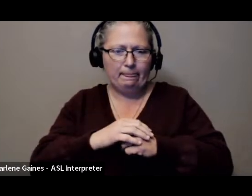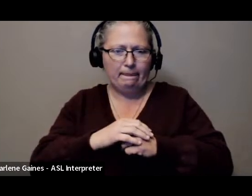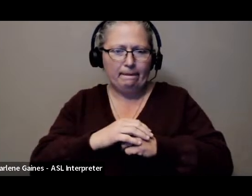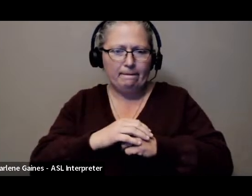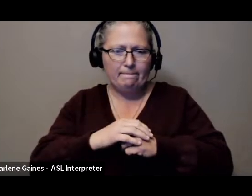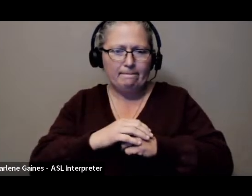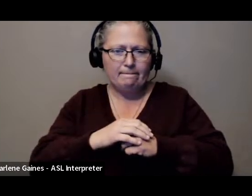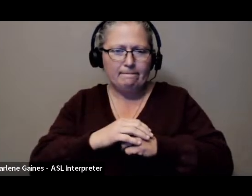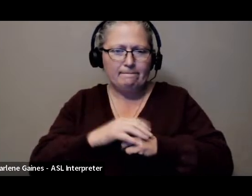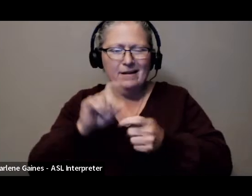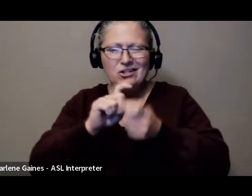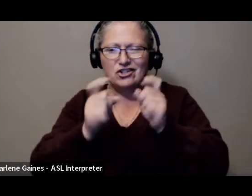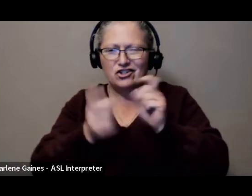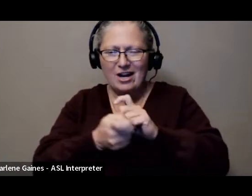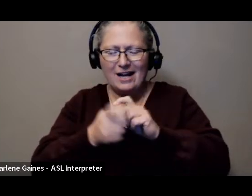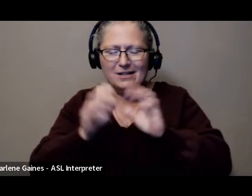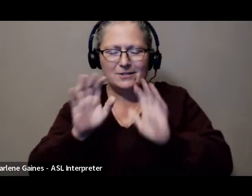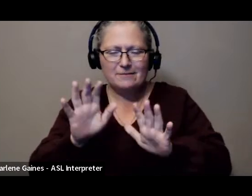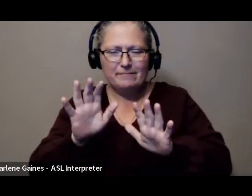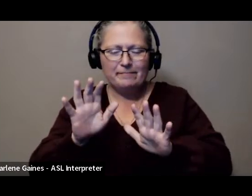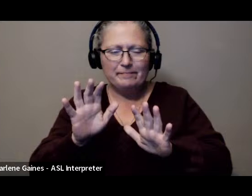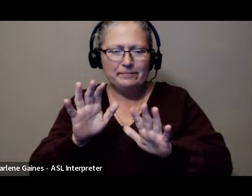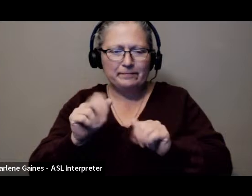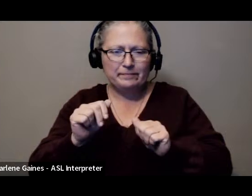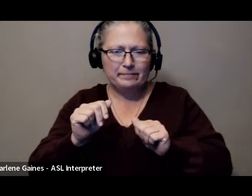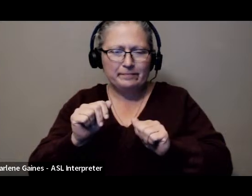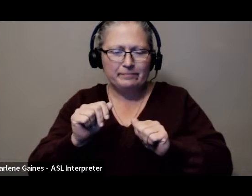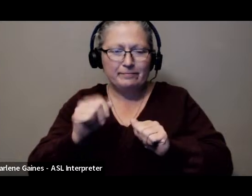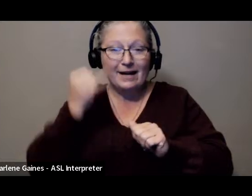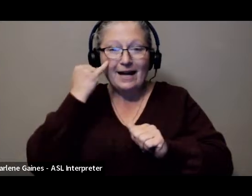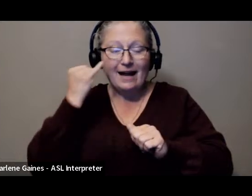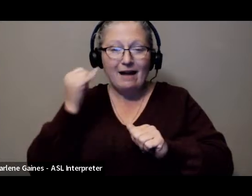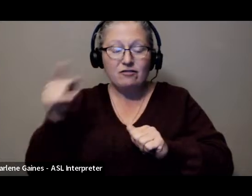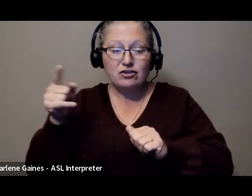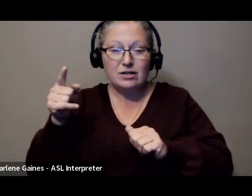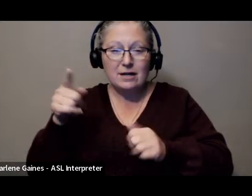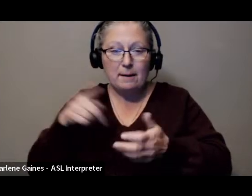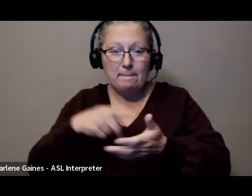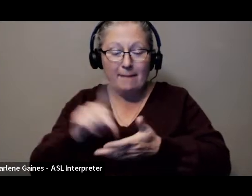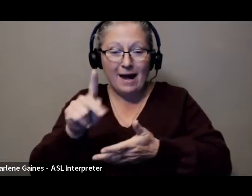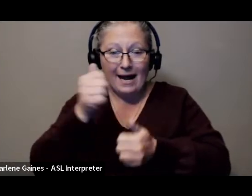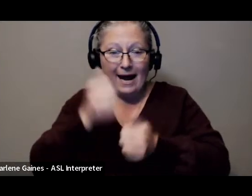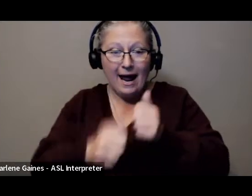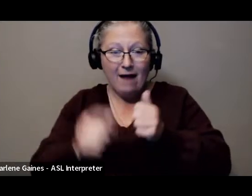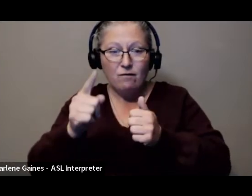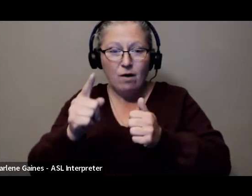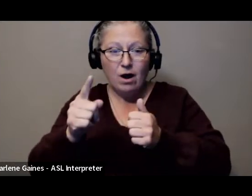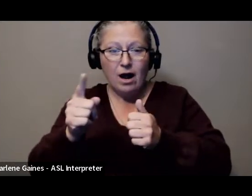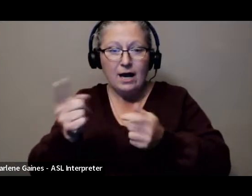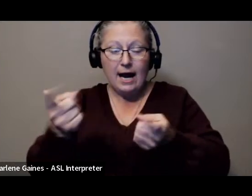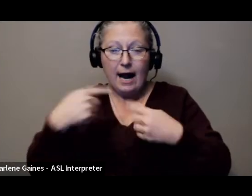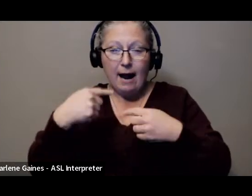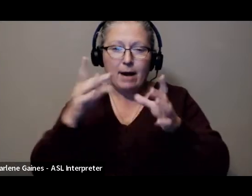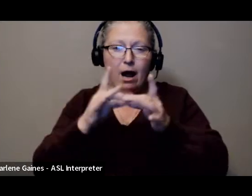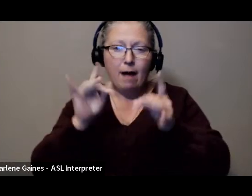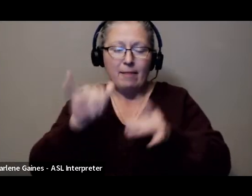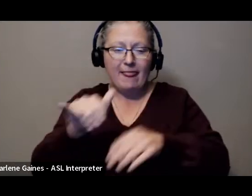It changed. Let's see. Okay. If she paid everyone who came to comment that